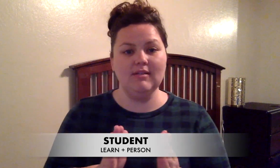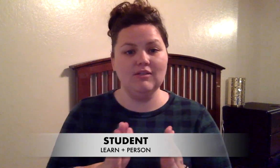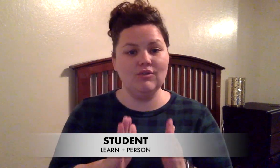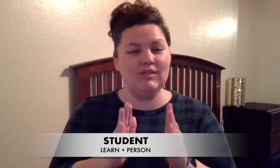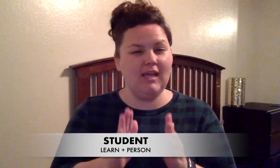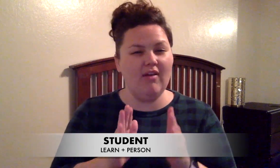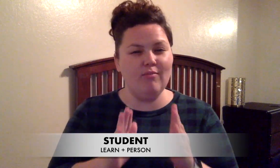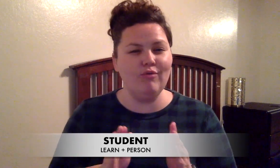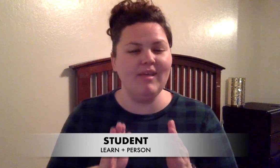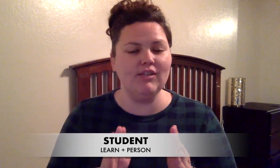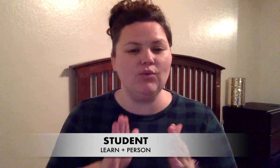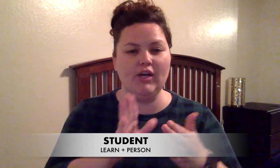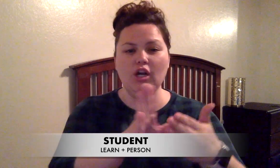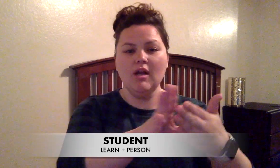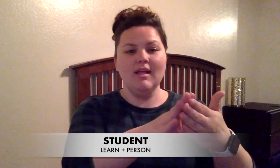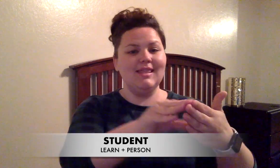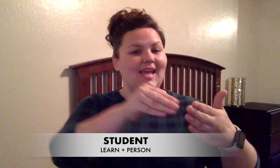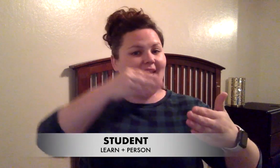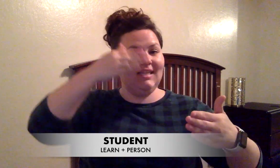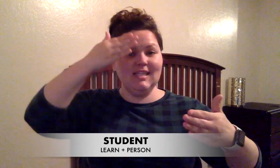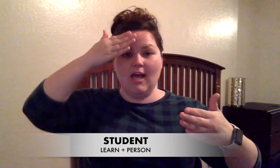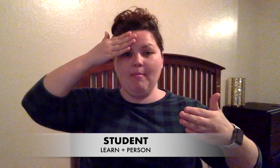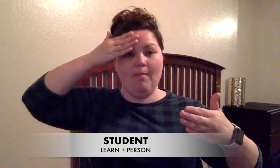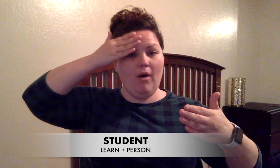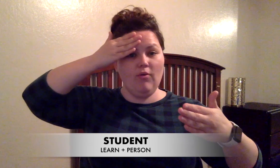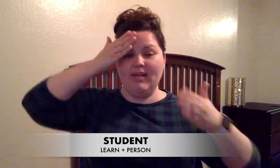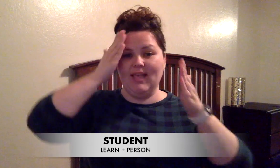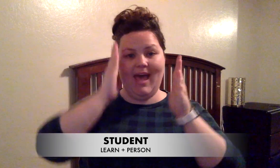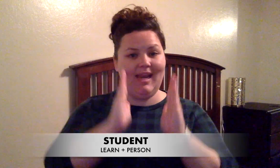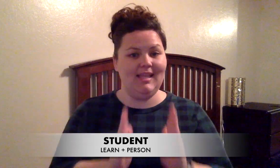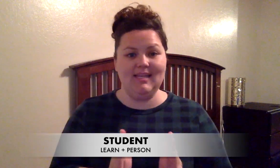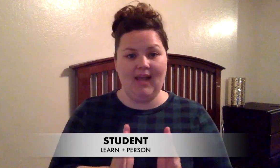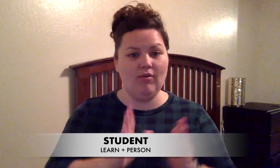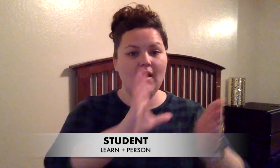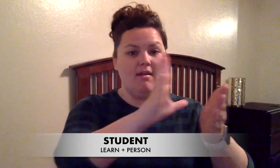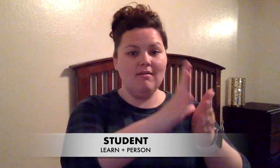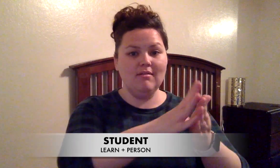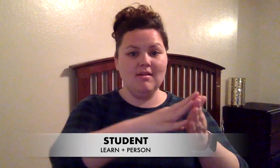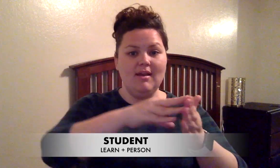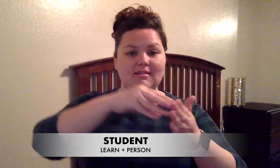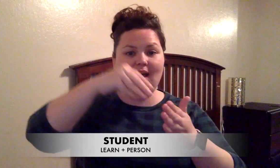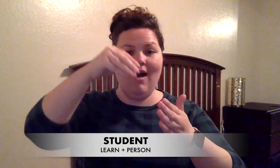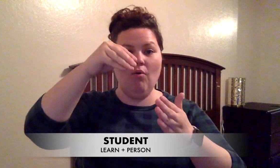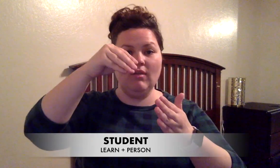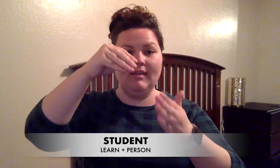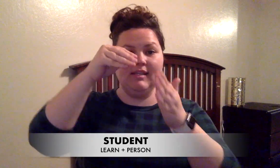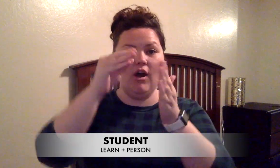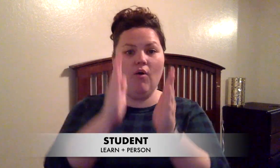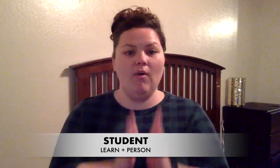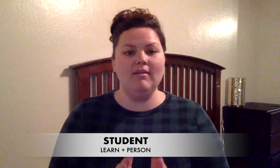So see how the movement is quicker? The hand doesn't come up all the way to the head and then down. It's out, lazy O, and then